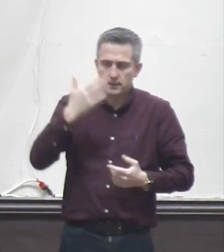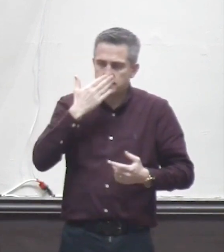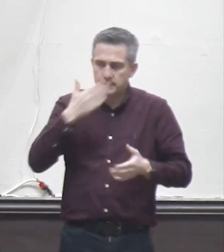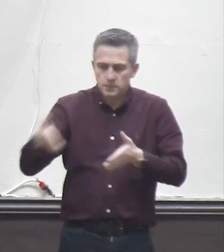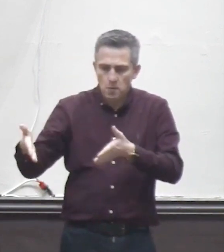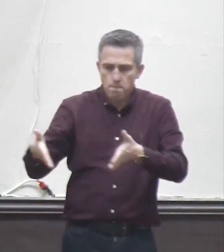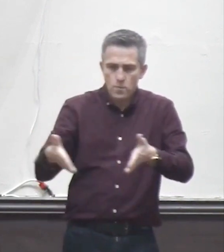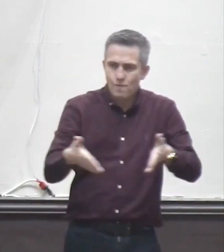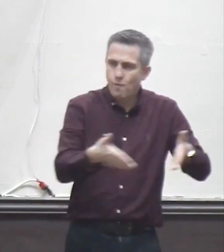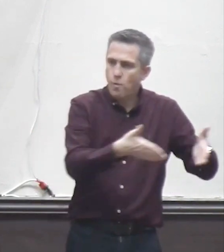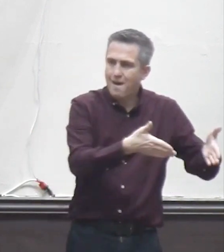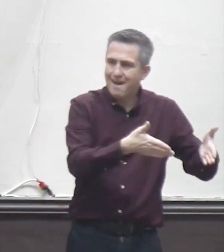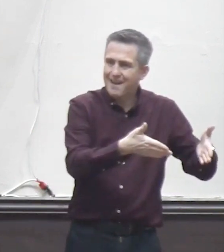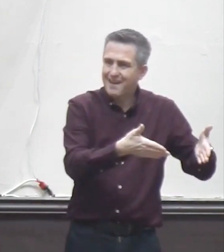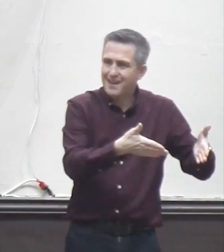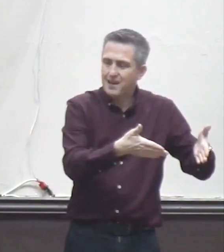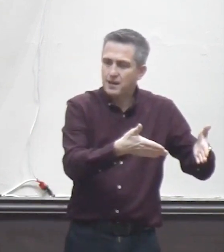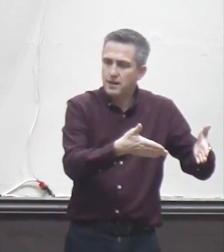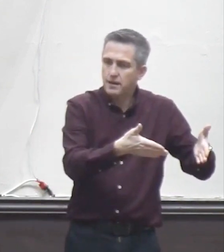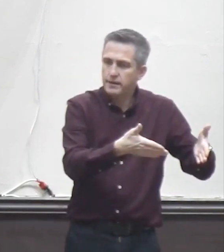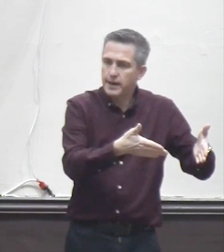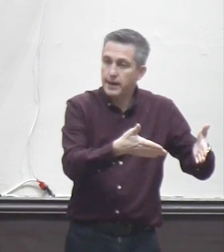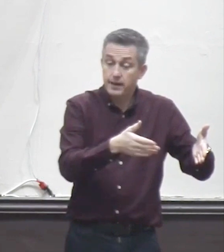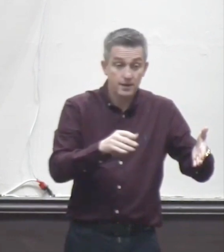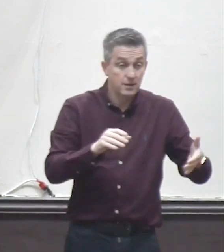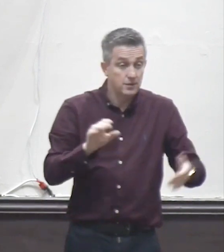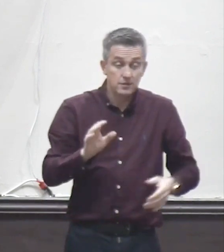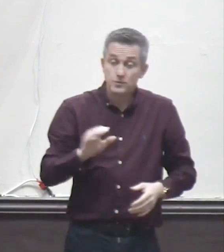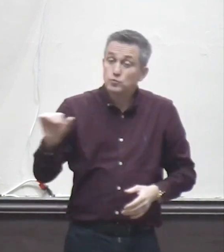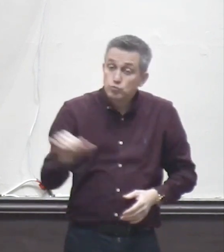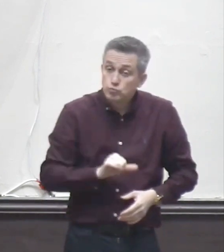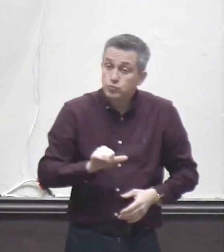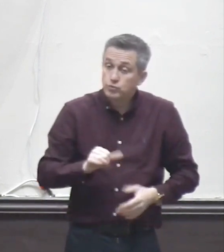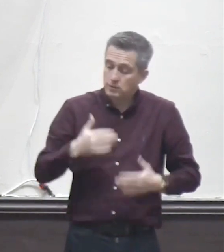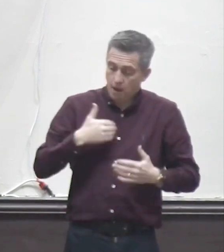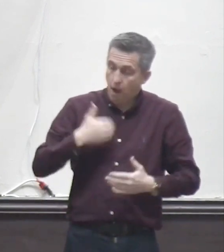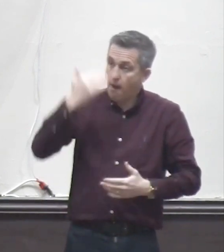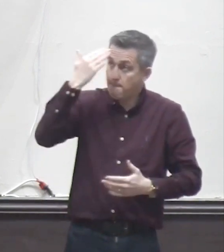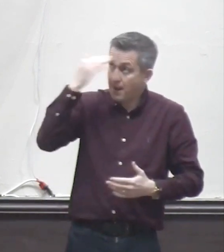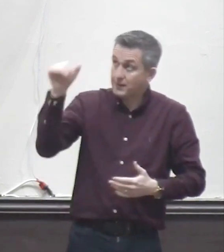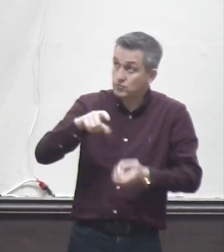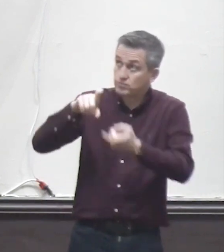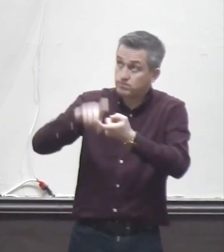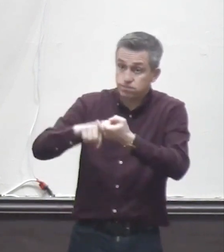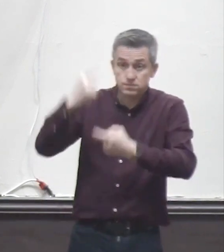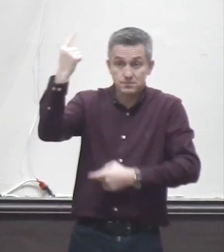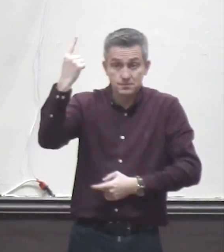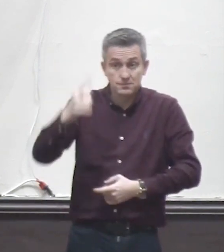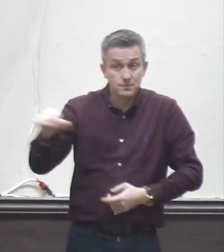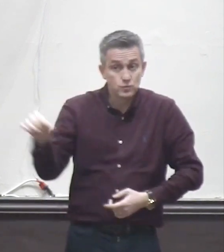away from the absolute reliance upon Allah, where he had this absolute reliance upon